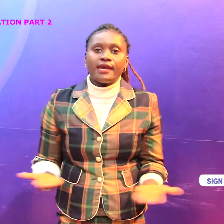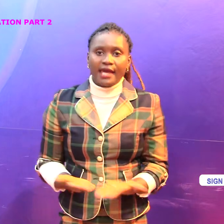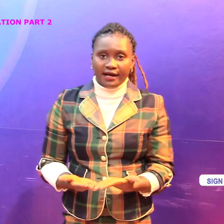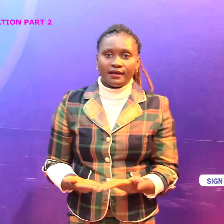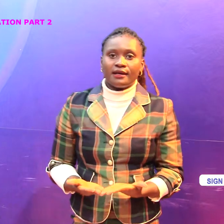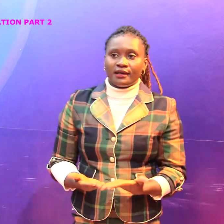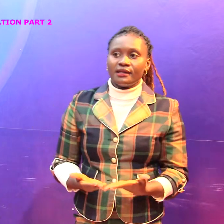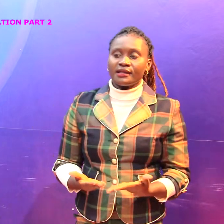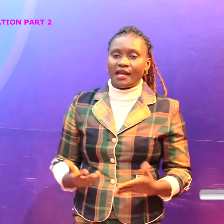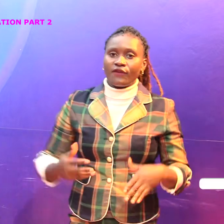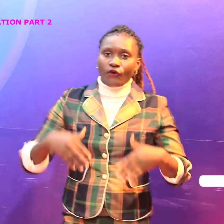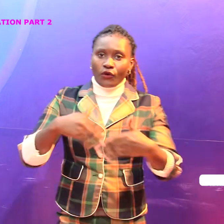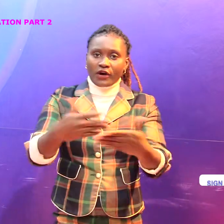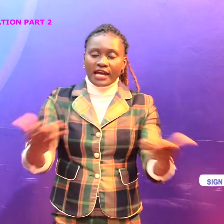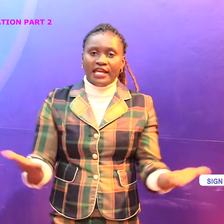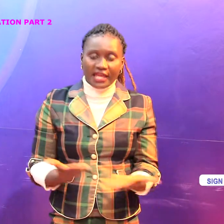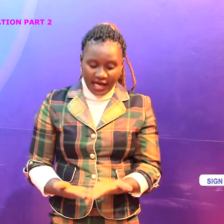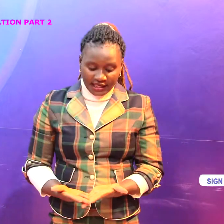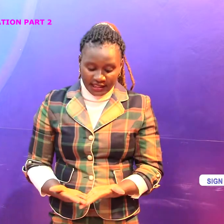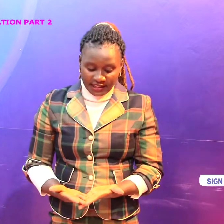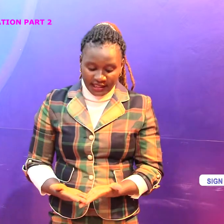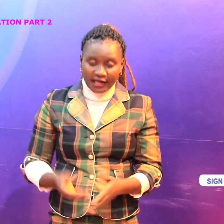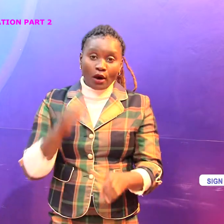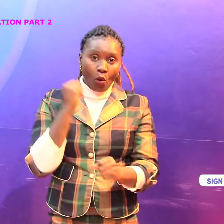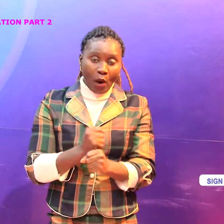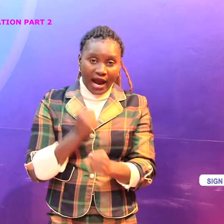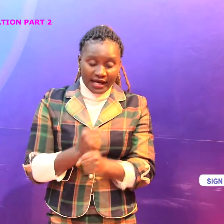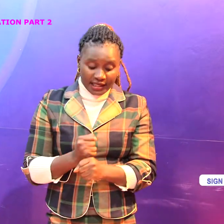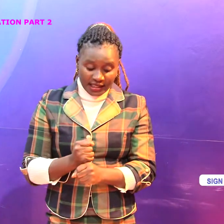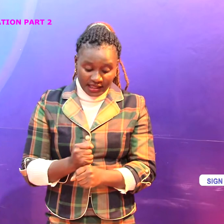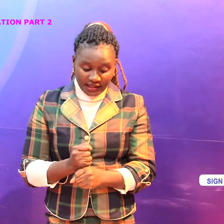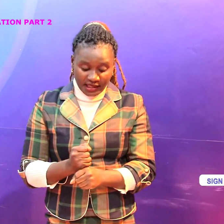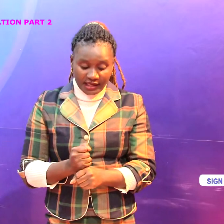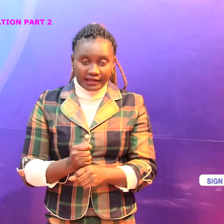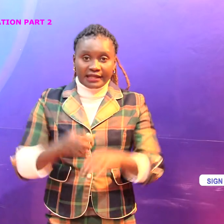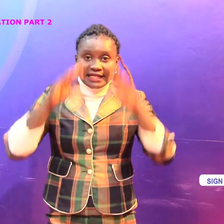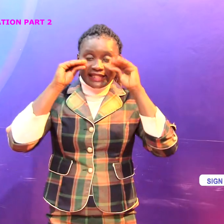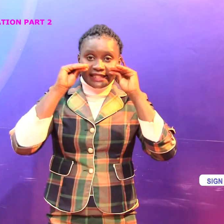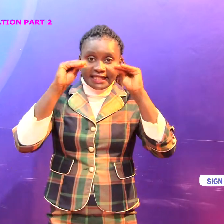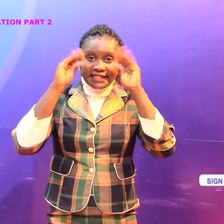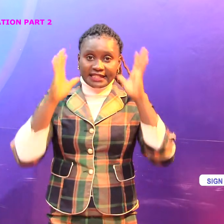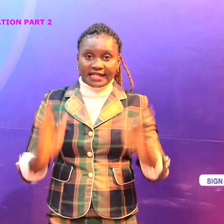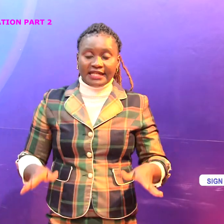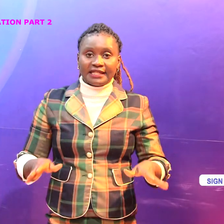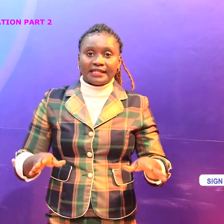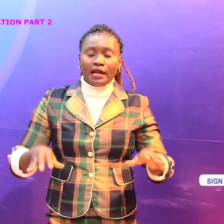here. This is a sign for here. And then work. And then teacher. This is a sign